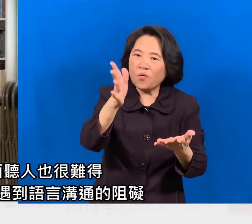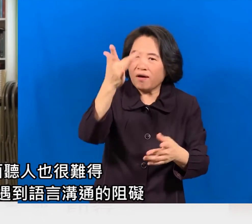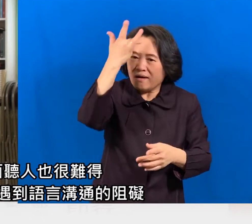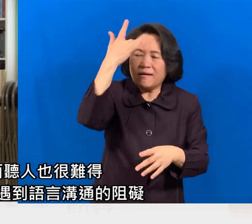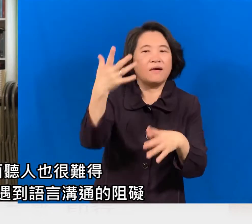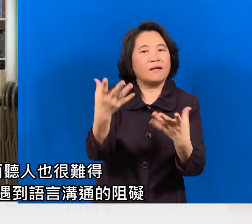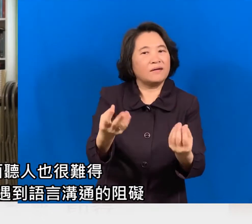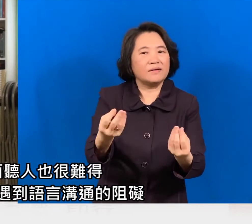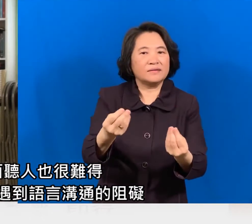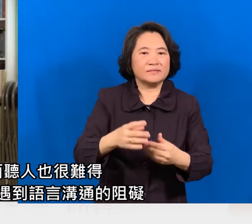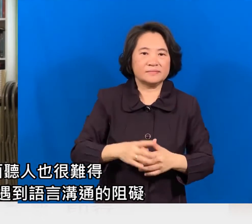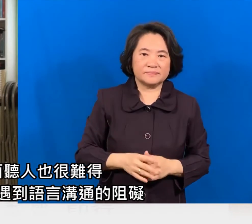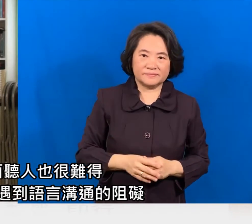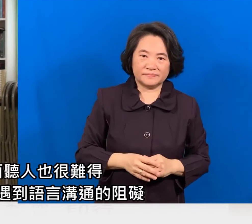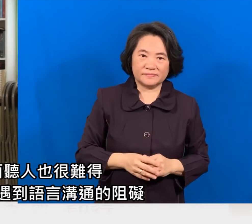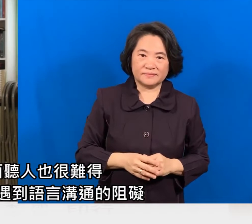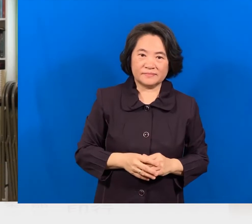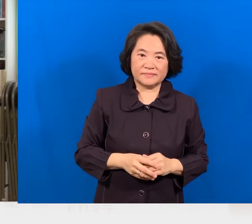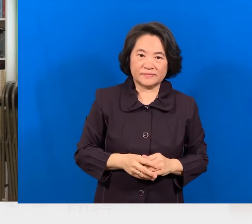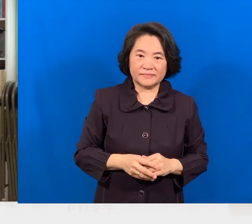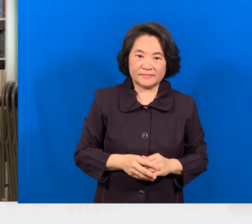encounter blocks to language communication.